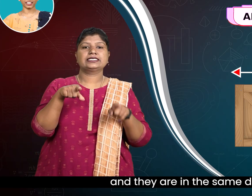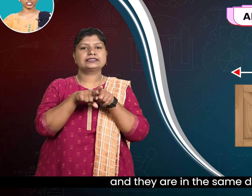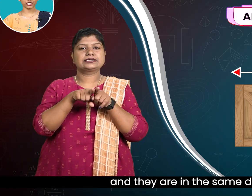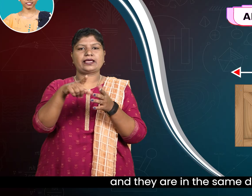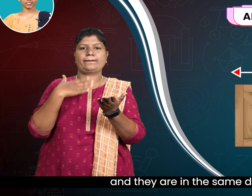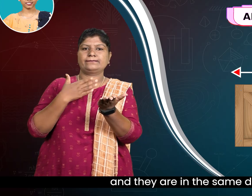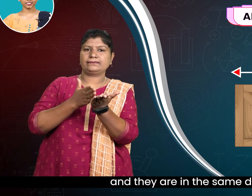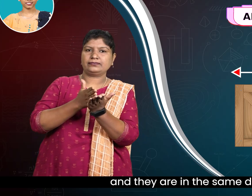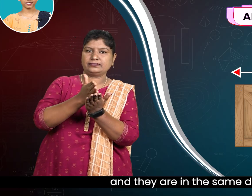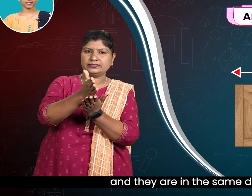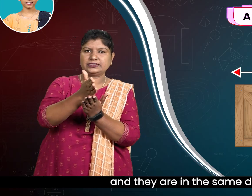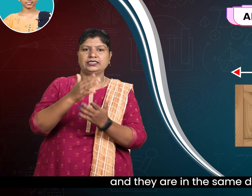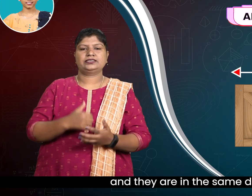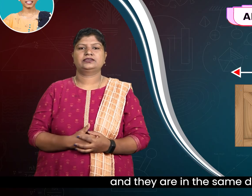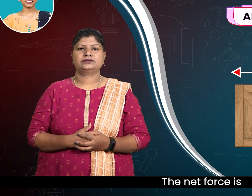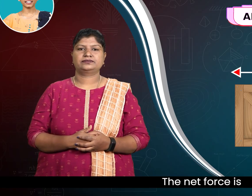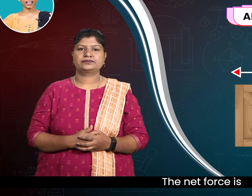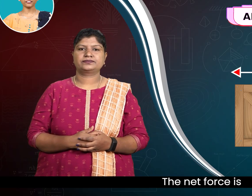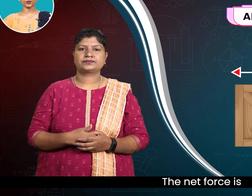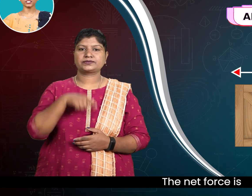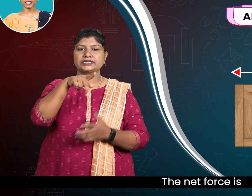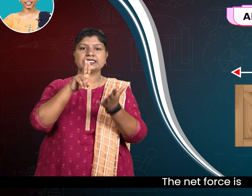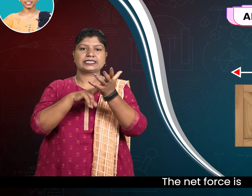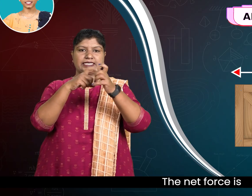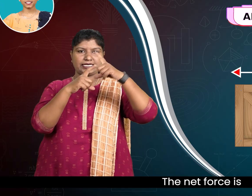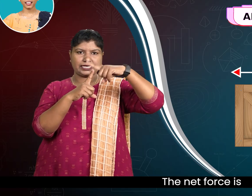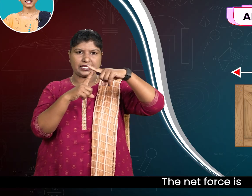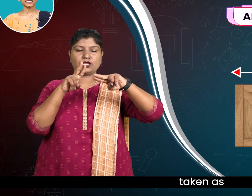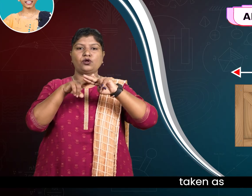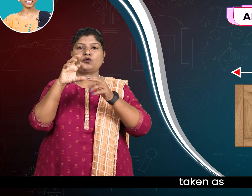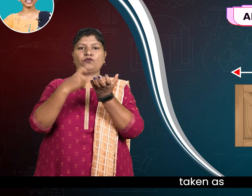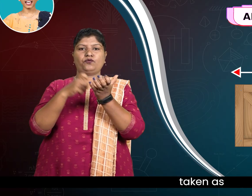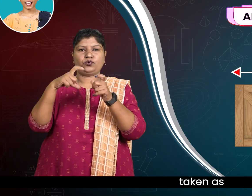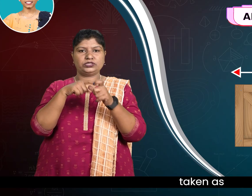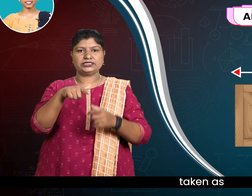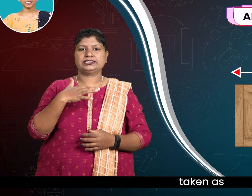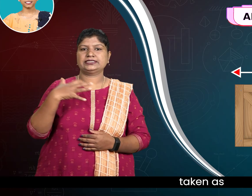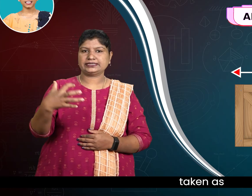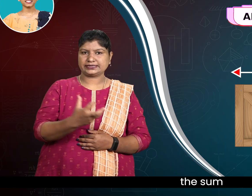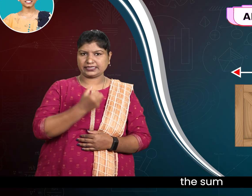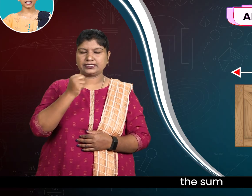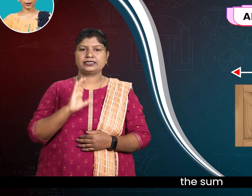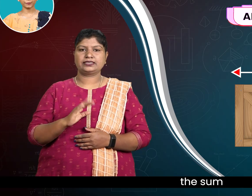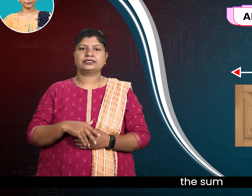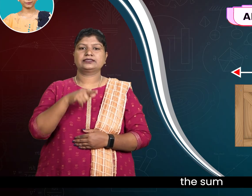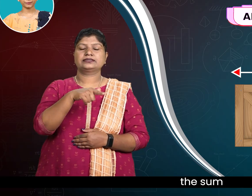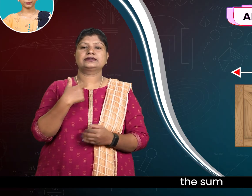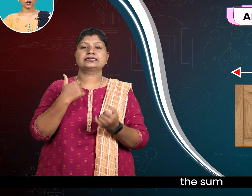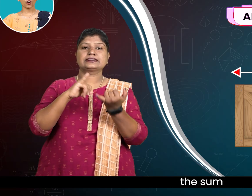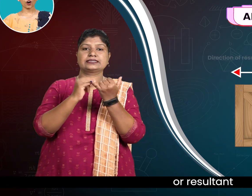same direction, the net force is taken as the